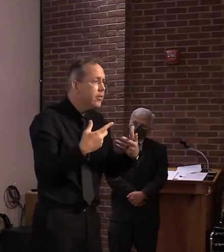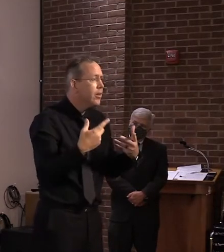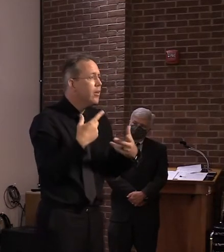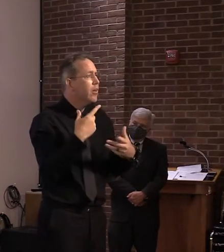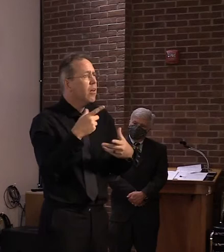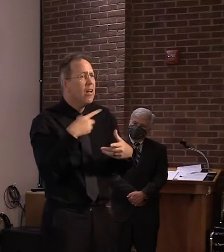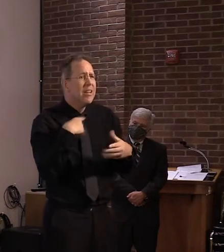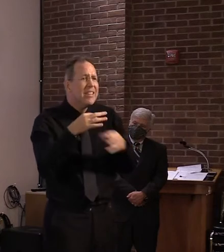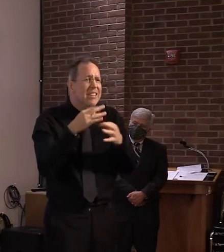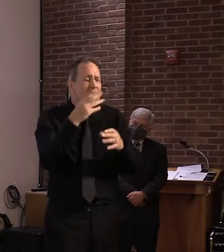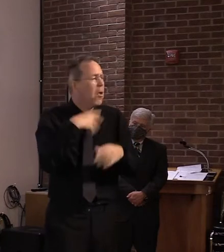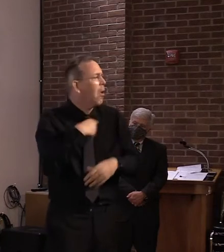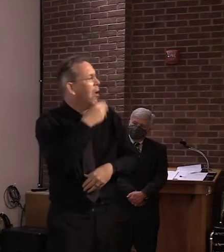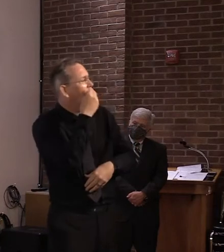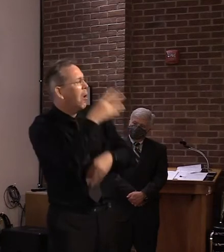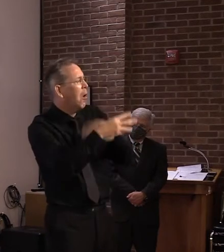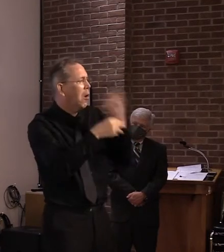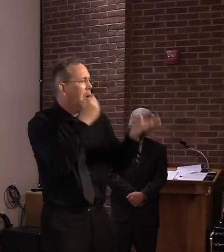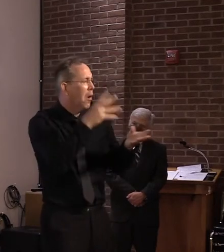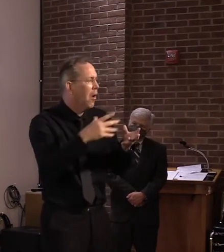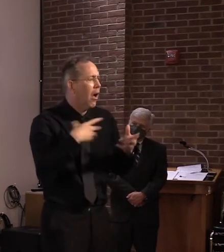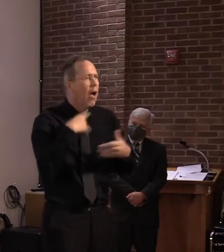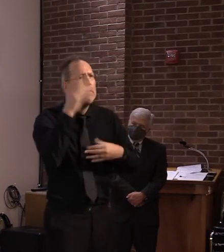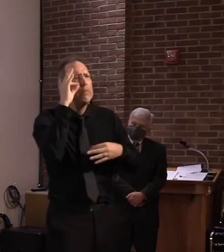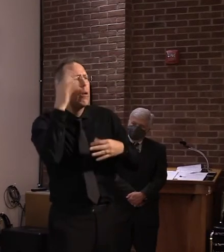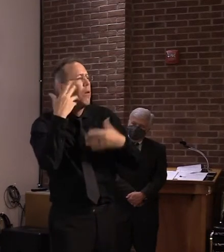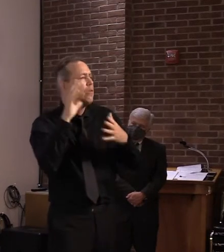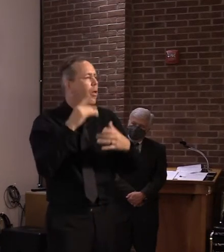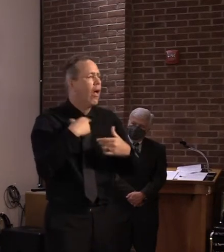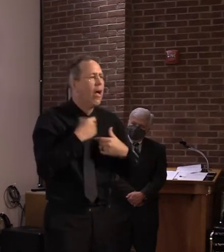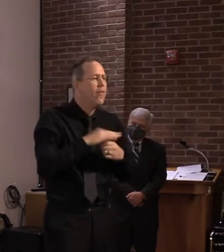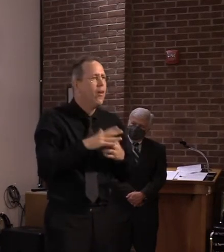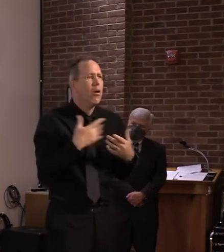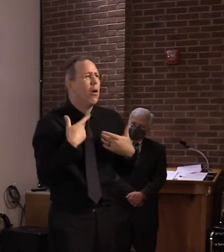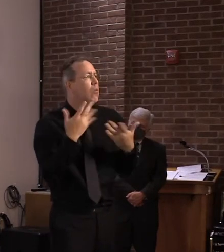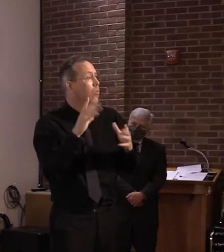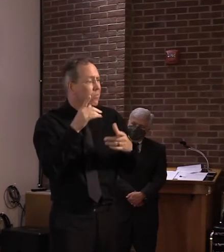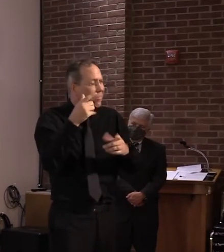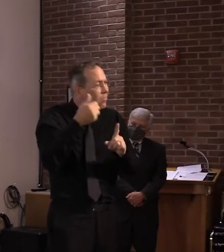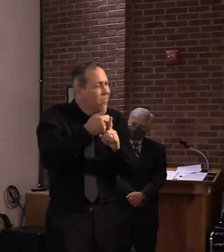unwittingly perhaps bring virus with them that we would not have seen otherwise.